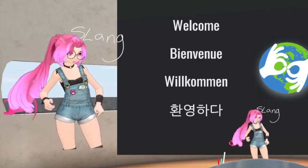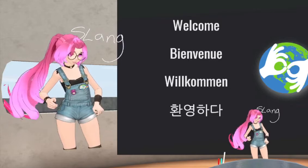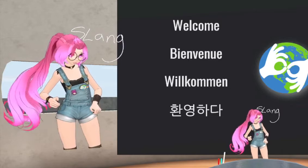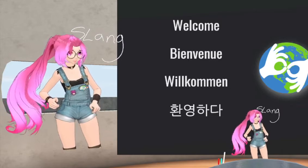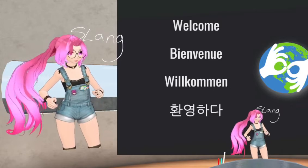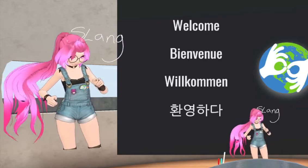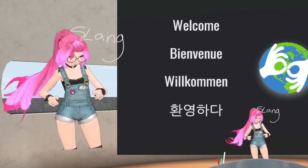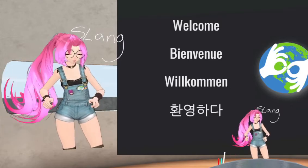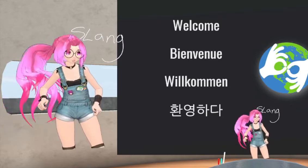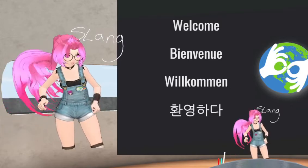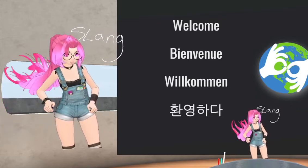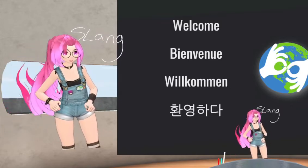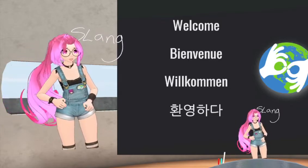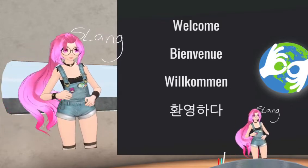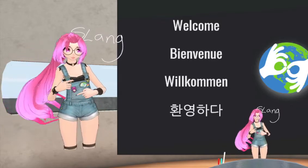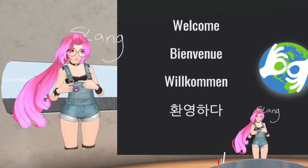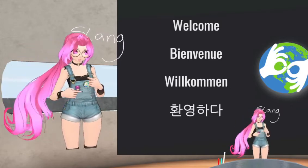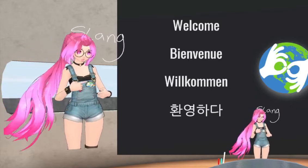guessing. Yeah?